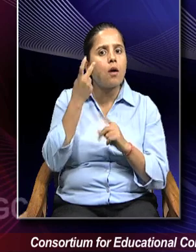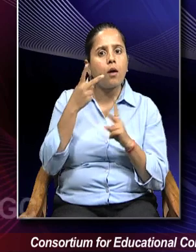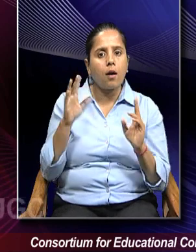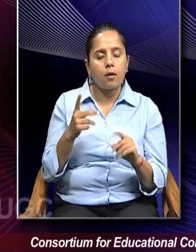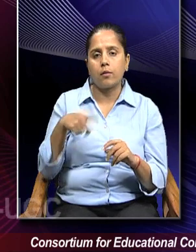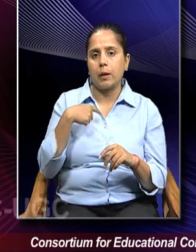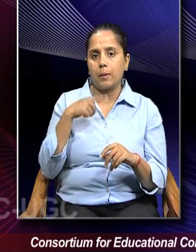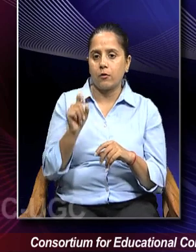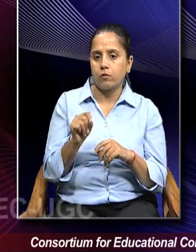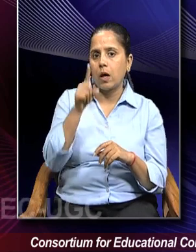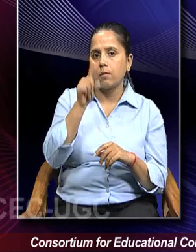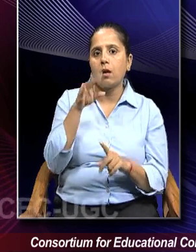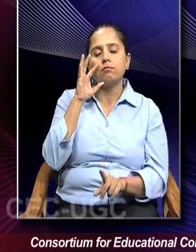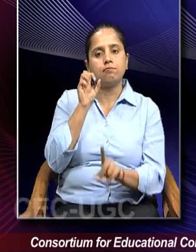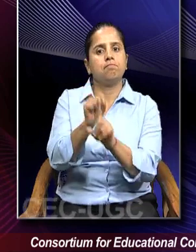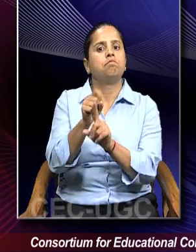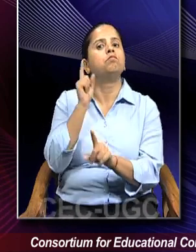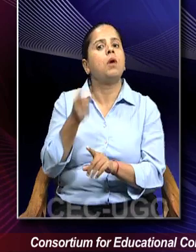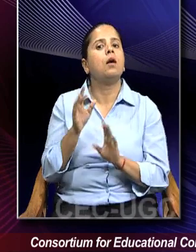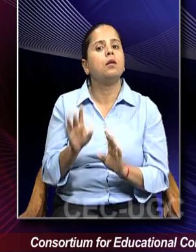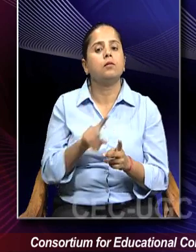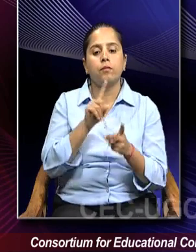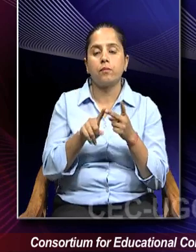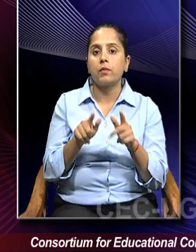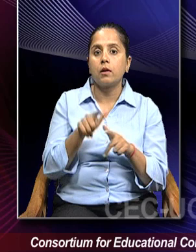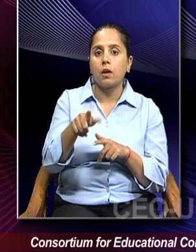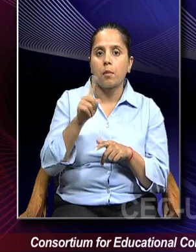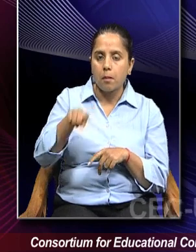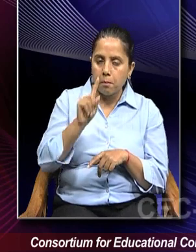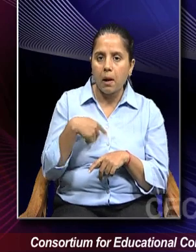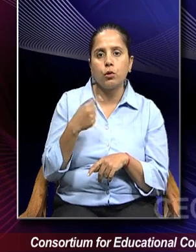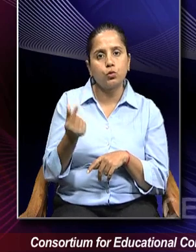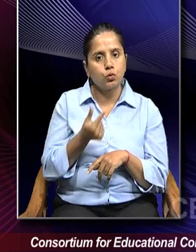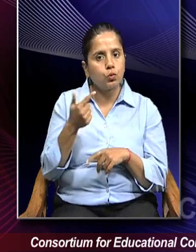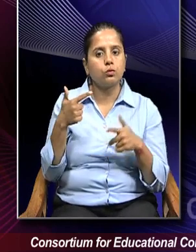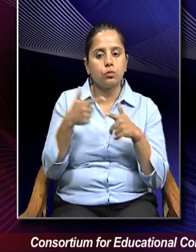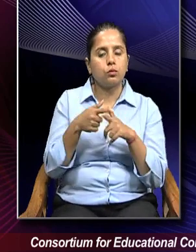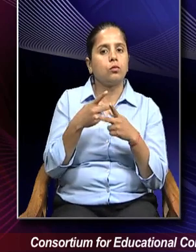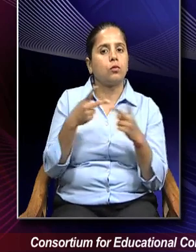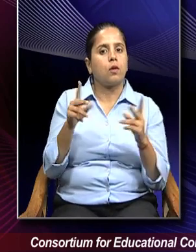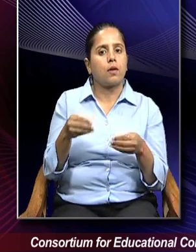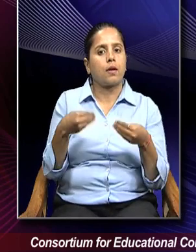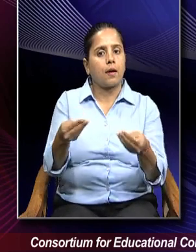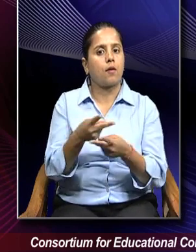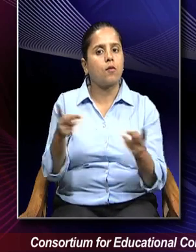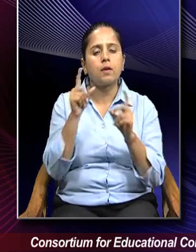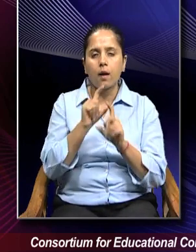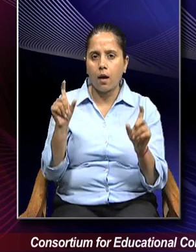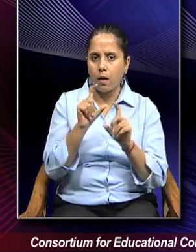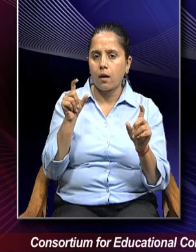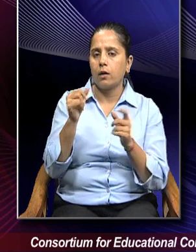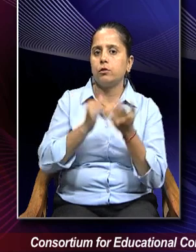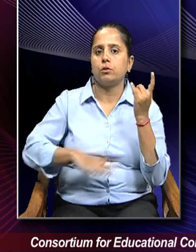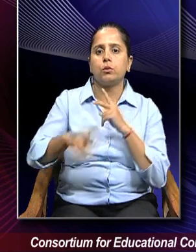have to first identify them, and second step is we have to use those contradictions to offer a clarification of the